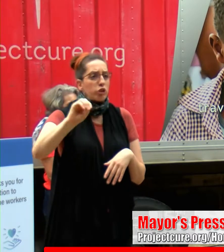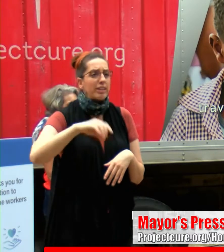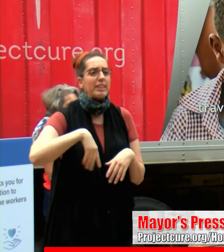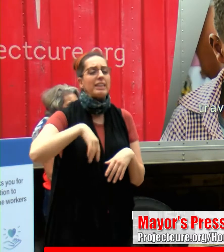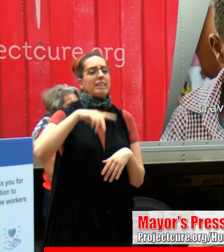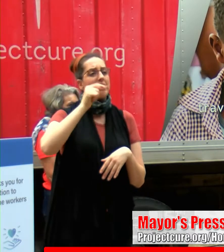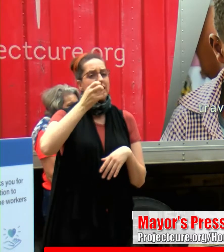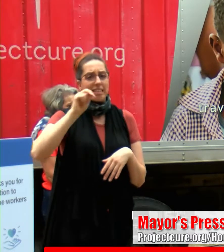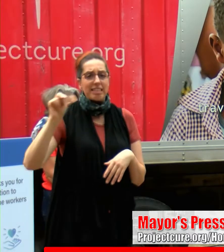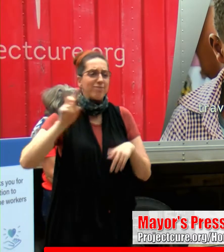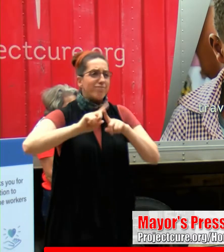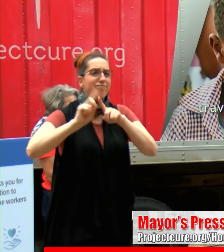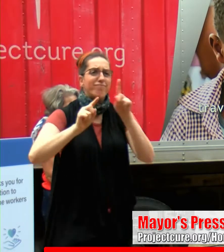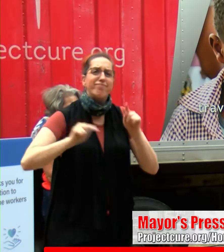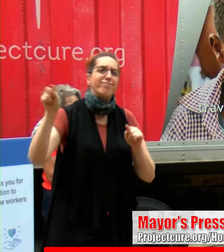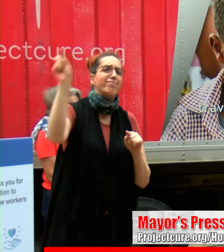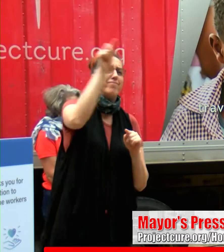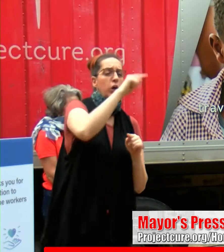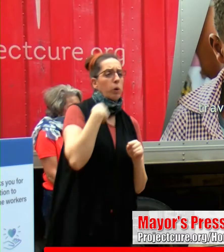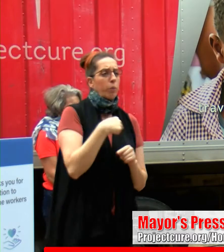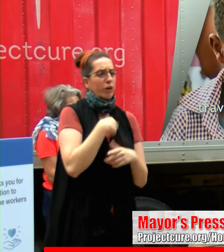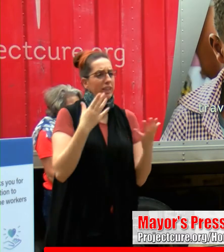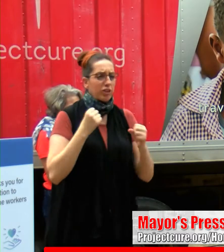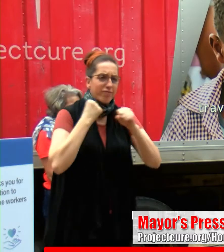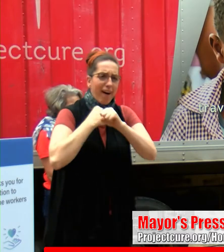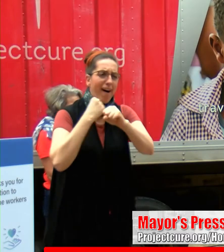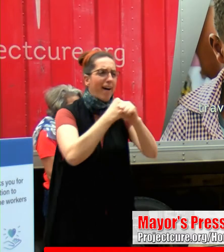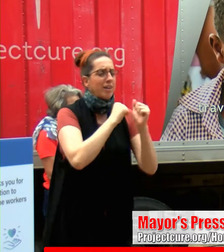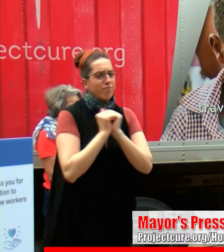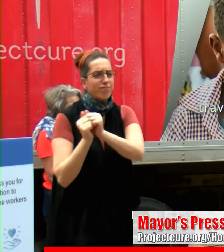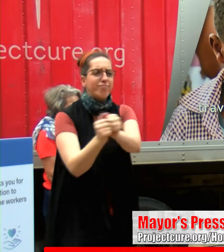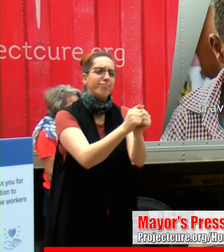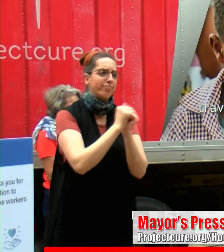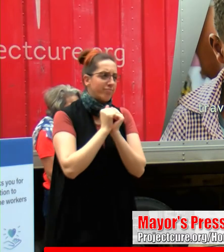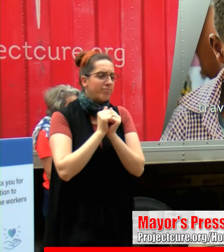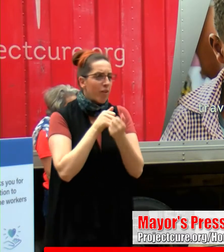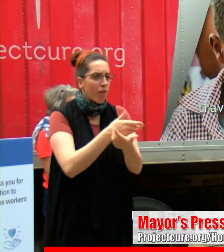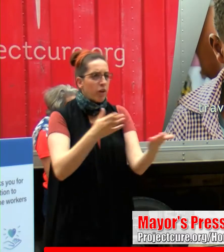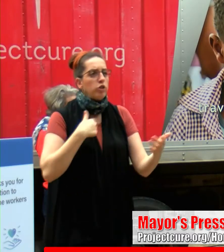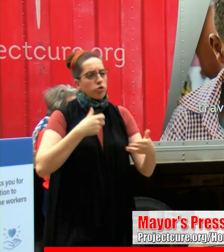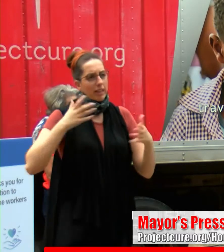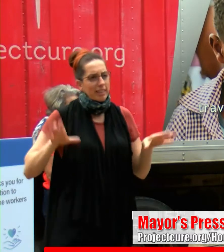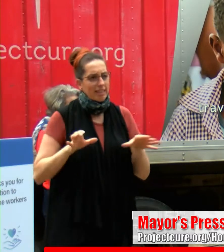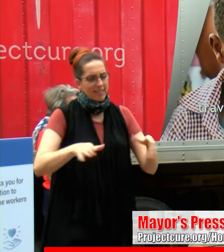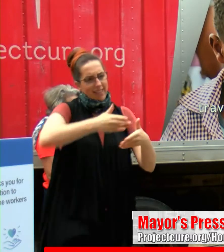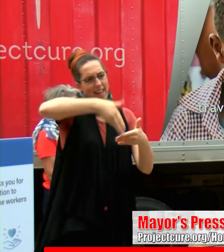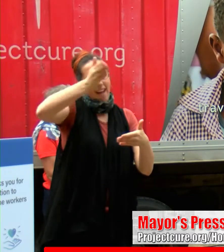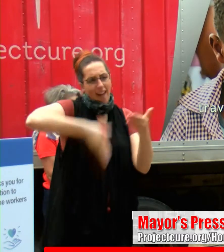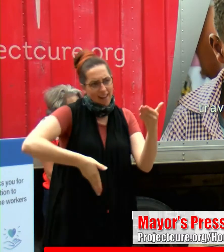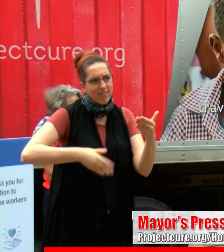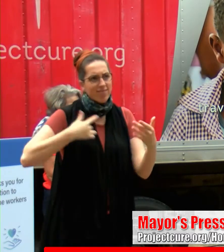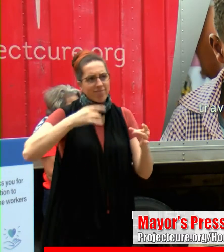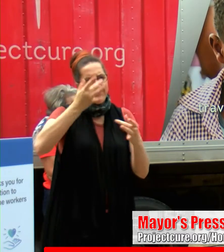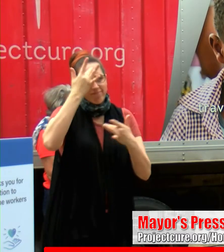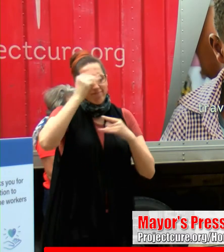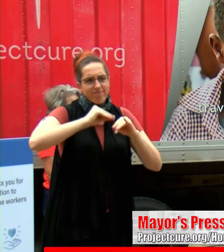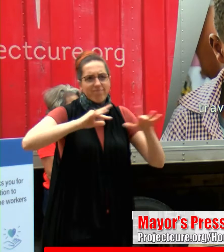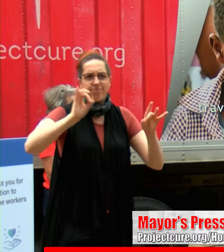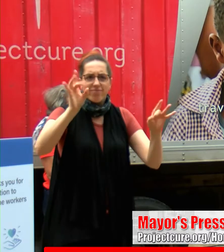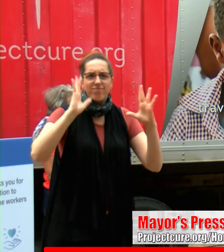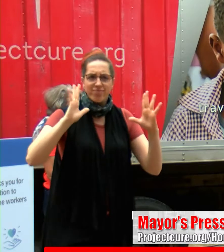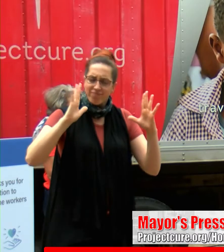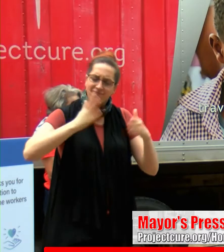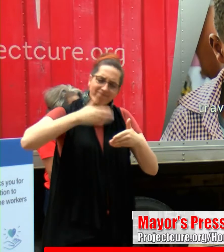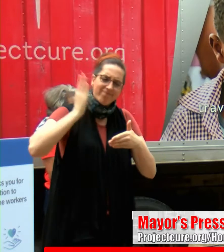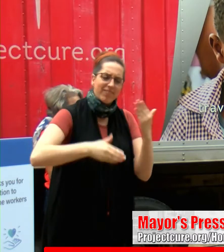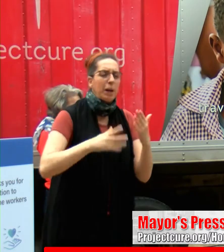Nashville, Tennessee. We are here to fight with all of you to end this COVID crisis. Please continue to support